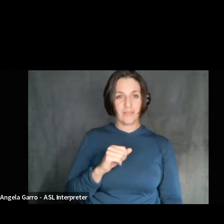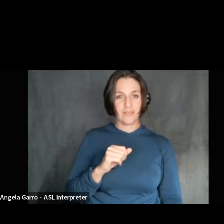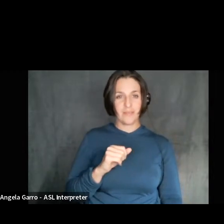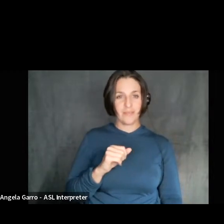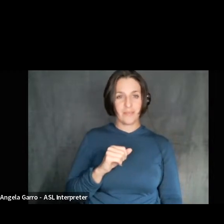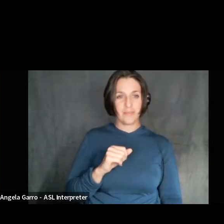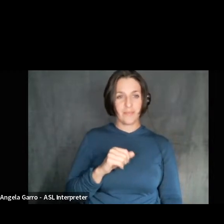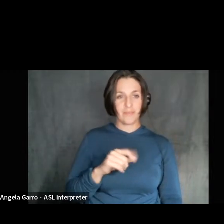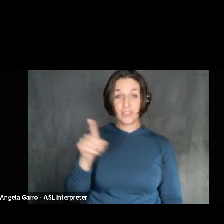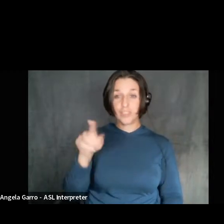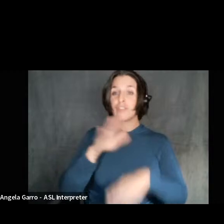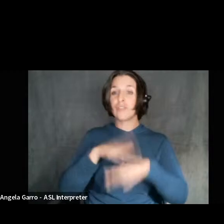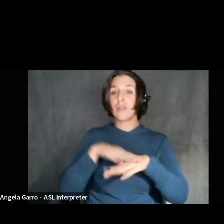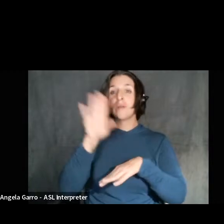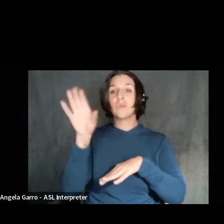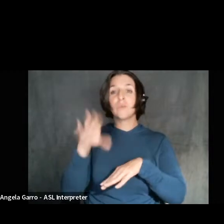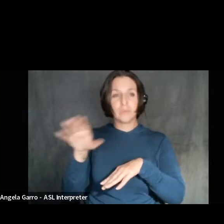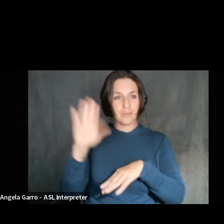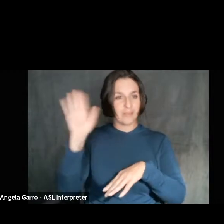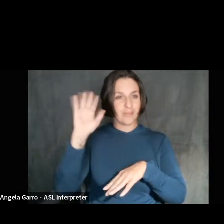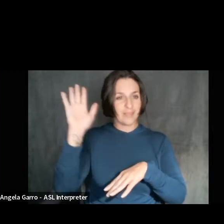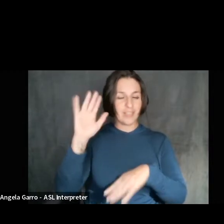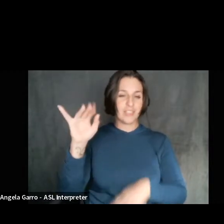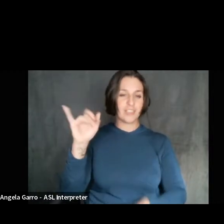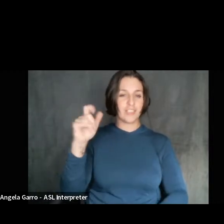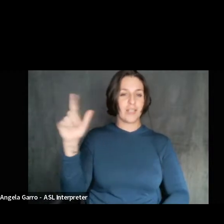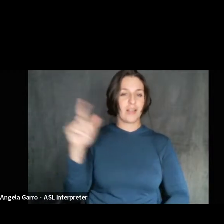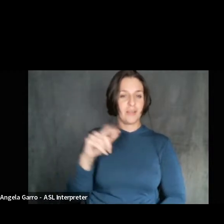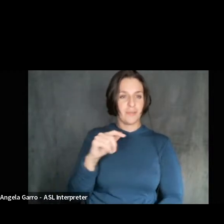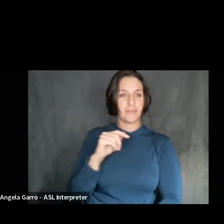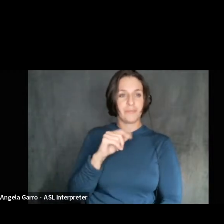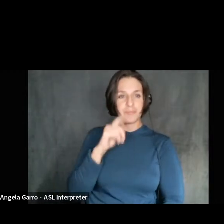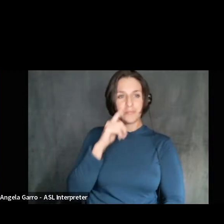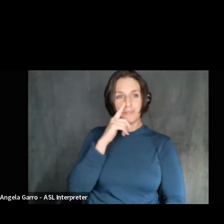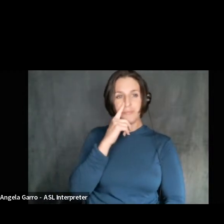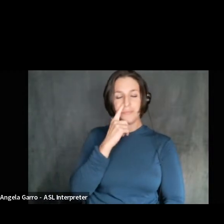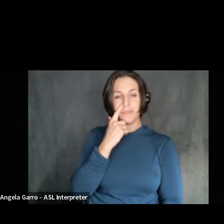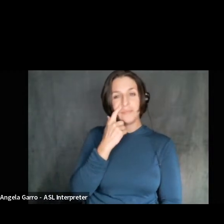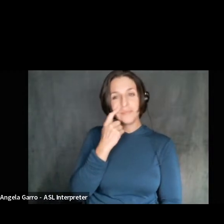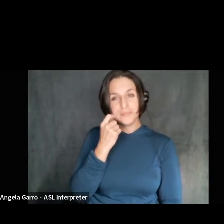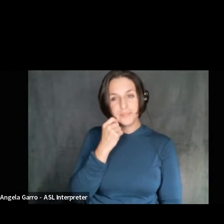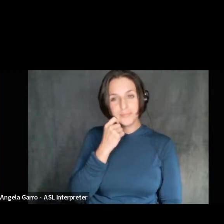She's on Zoom. All right, Jill. Yay. Yeah.